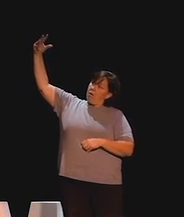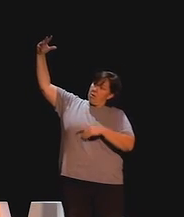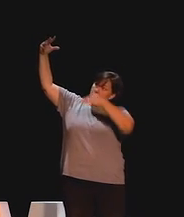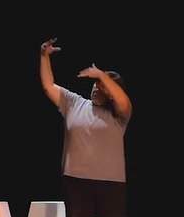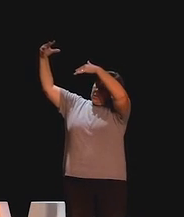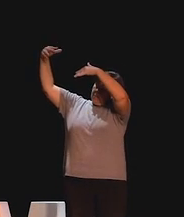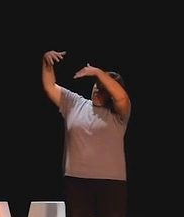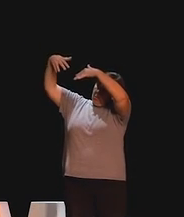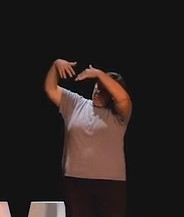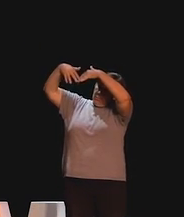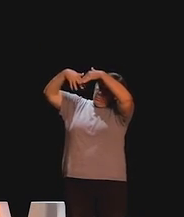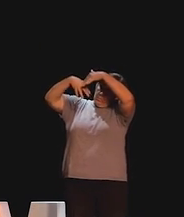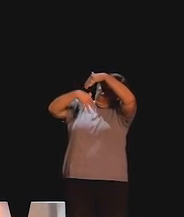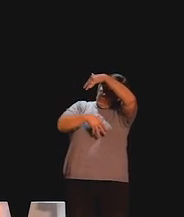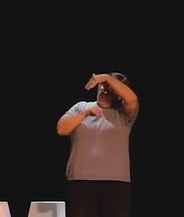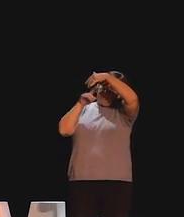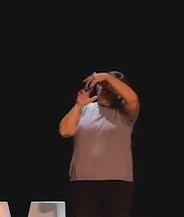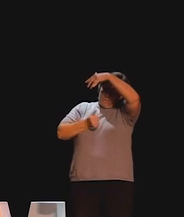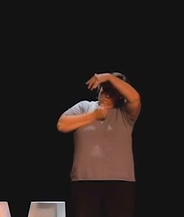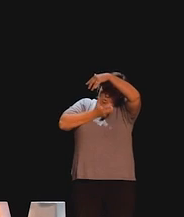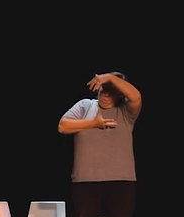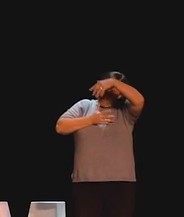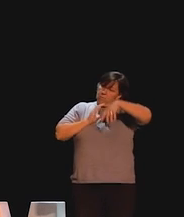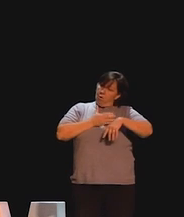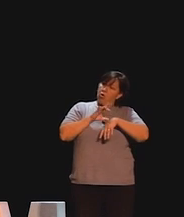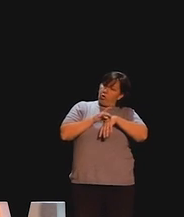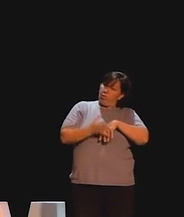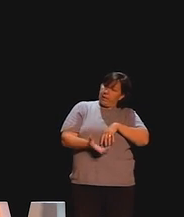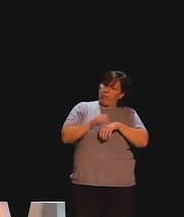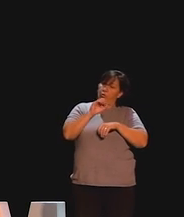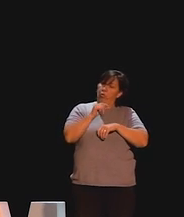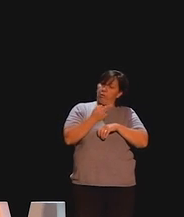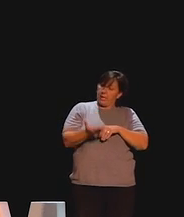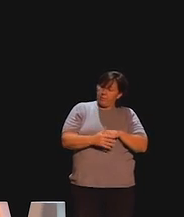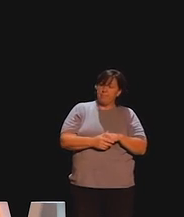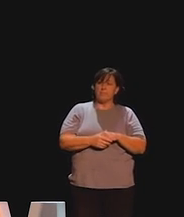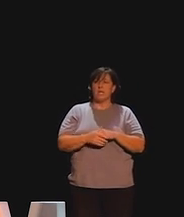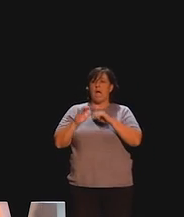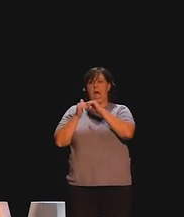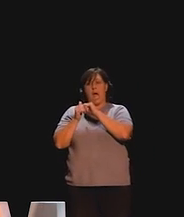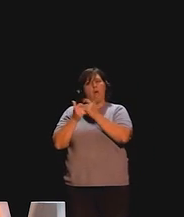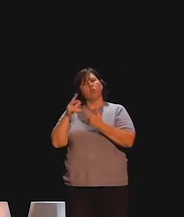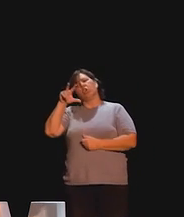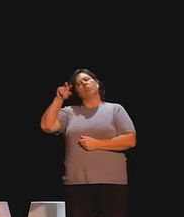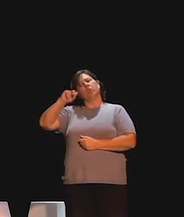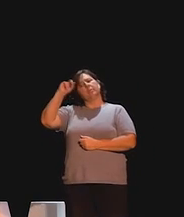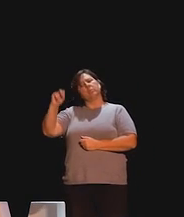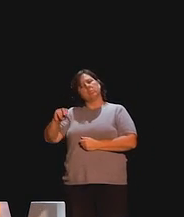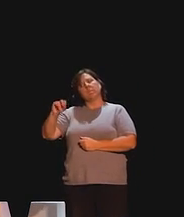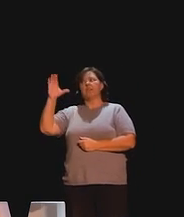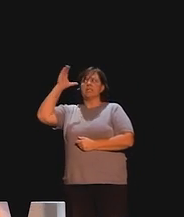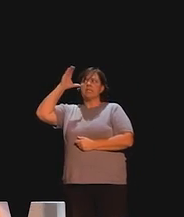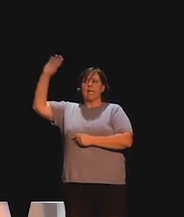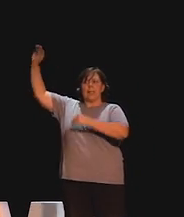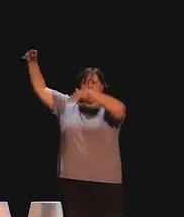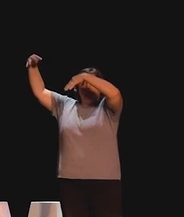they go through the atmosphere, and they warm our planet. How this works is that normally 30% of that solar rays,